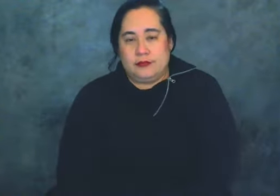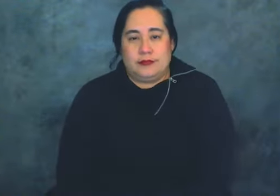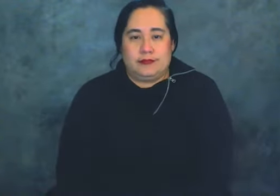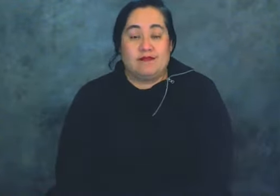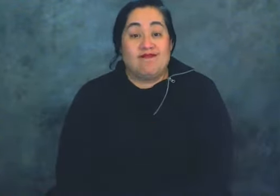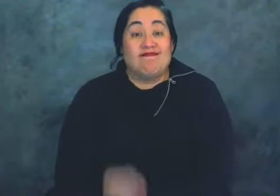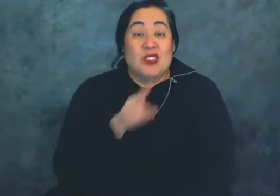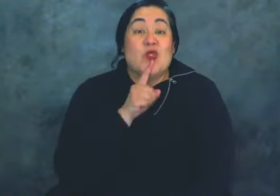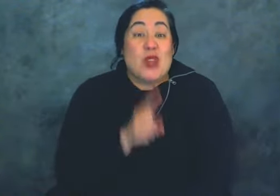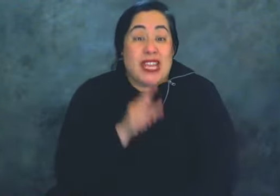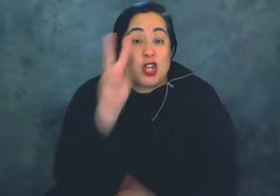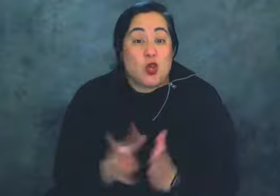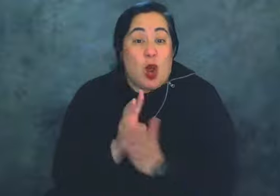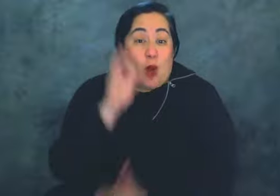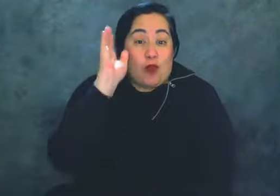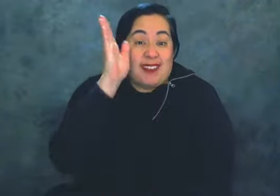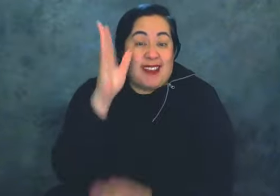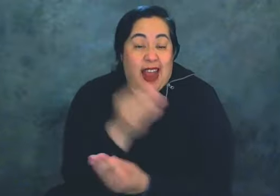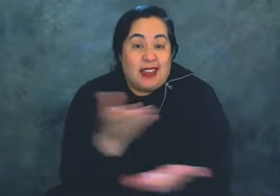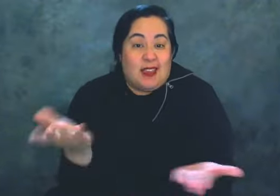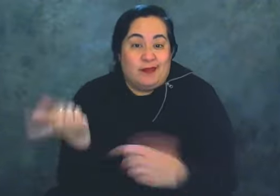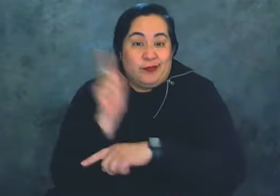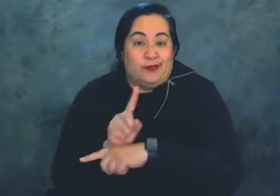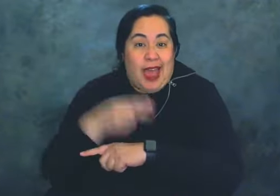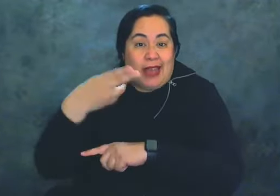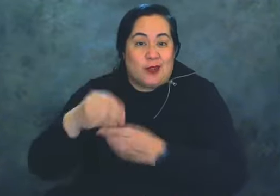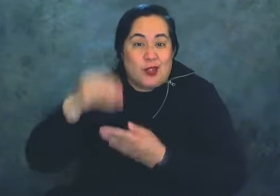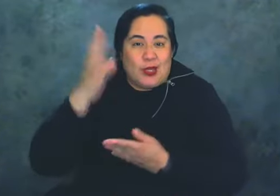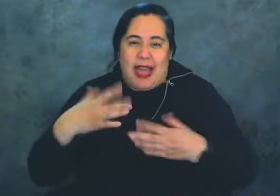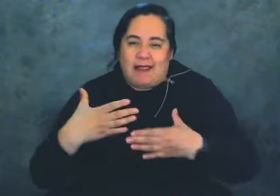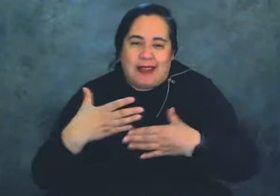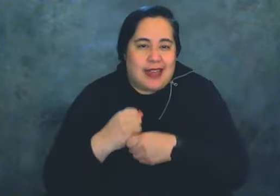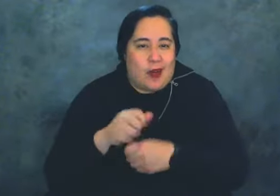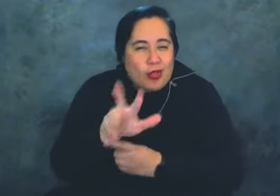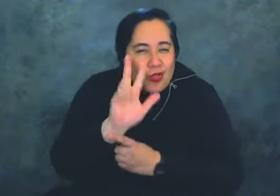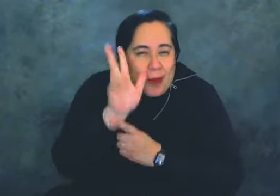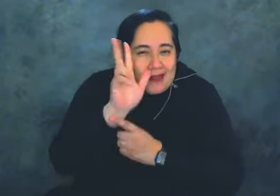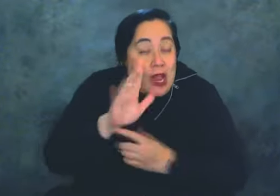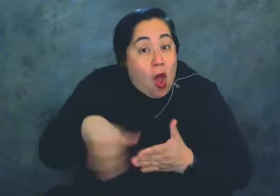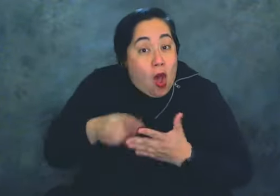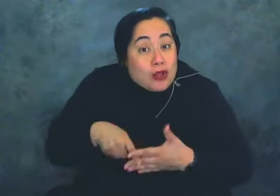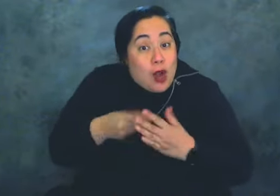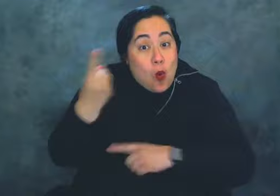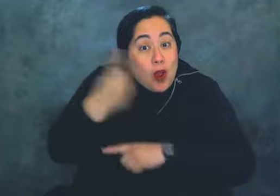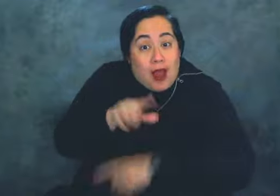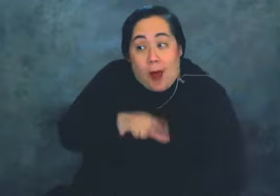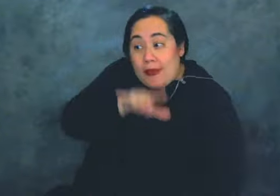This is really a 2-hour presentation I give to high school students, cut down to 3 minutes. And it all started one day on a plane on my way to TED, 7 years